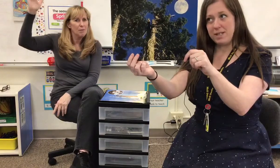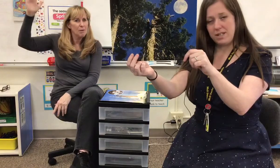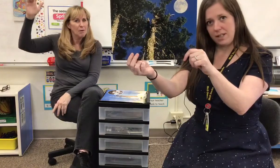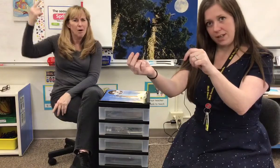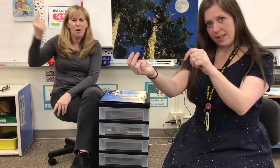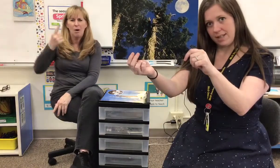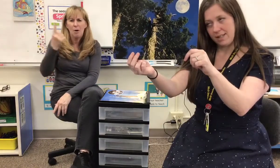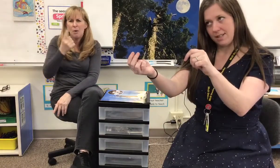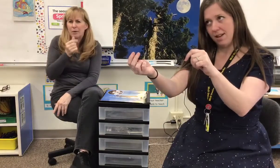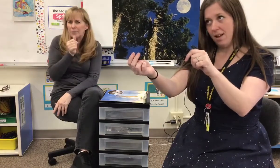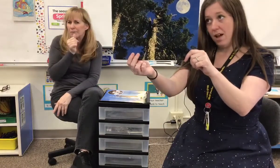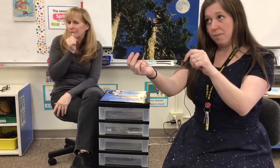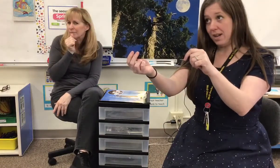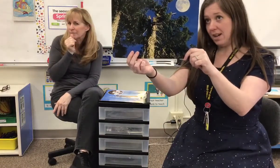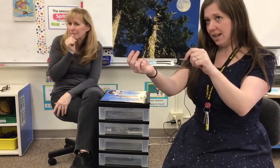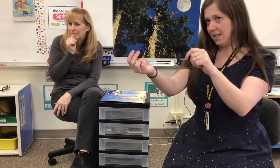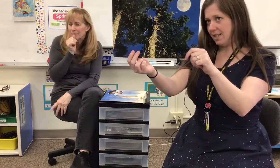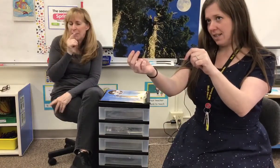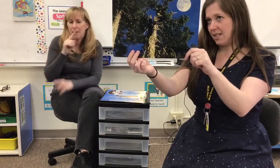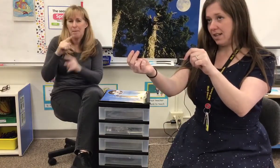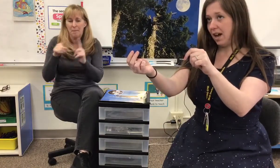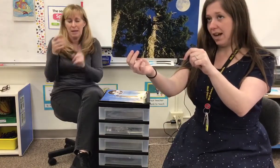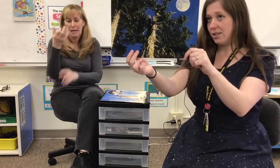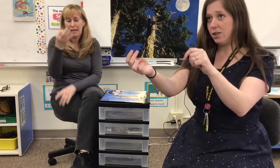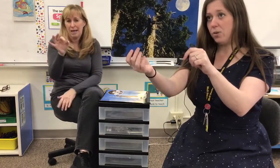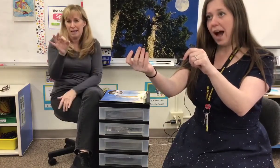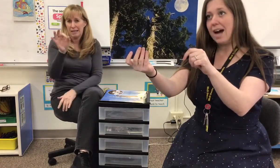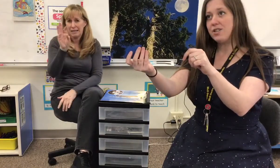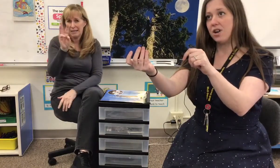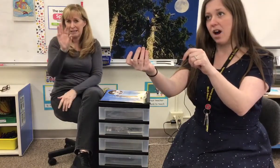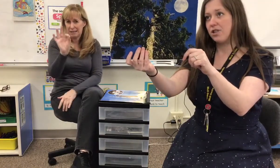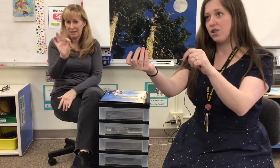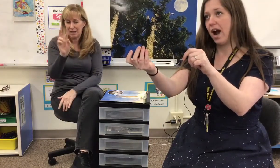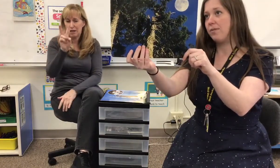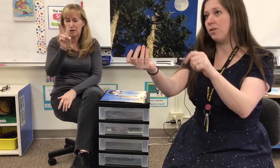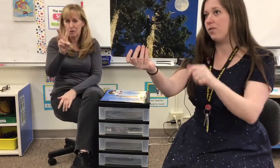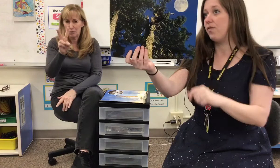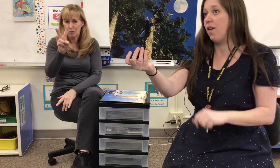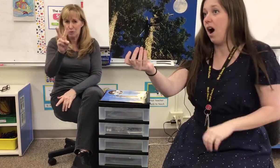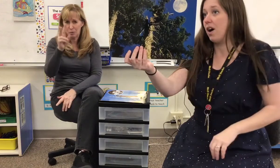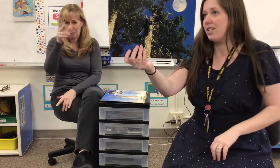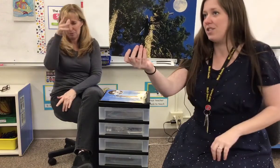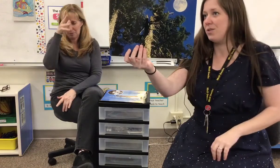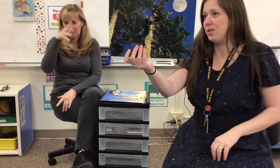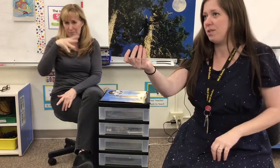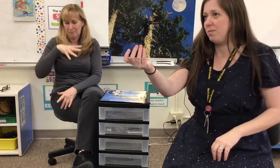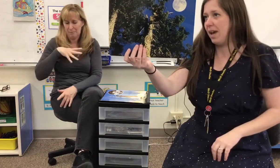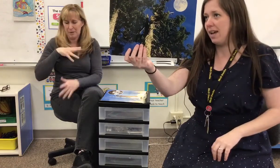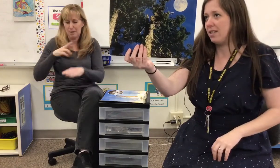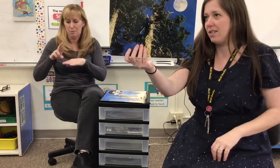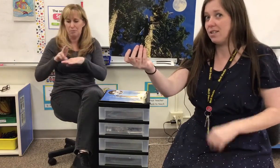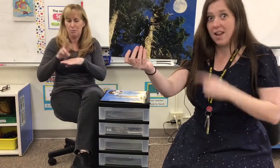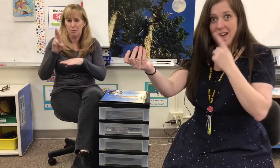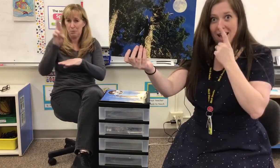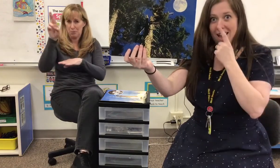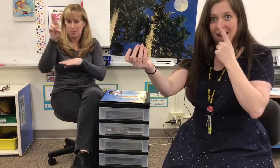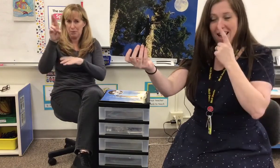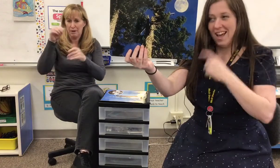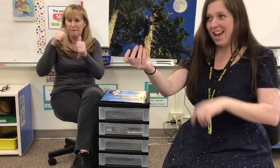been mysterious, but in 1969, two astronauts traveled far into